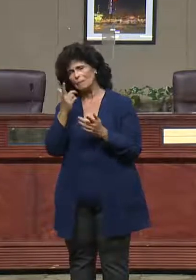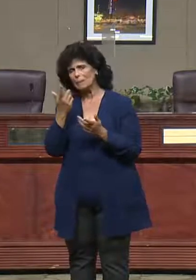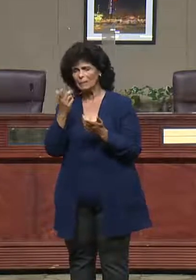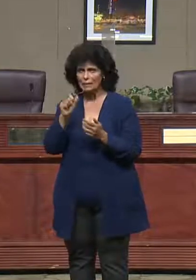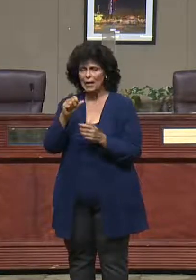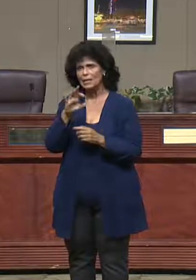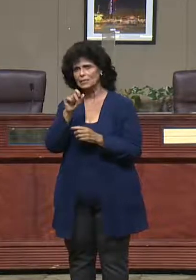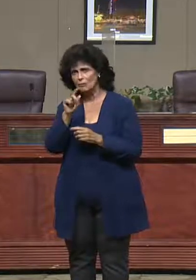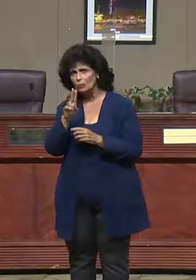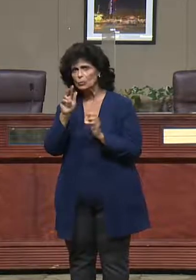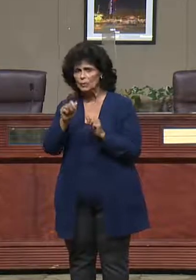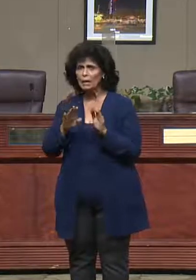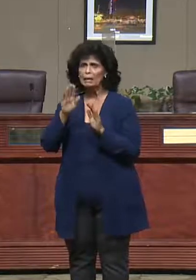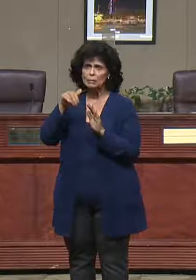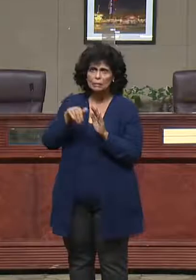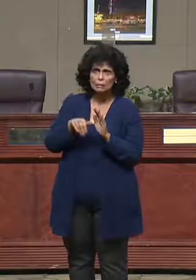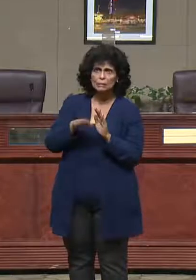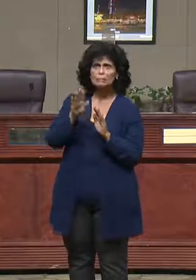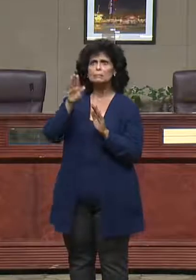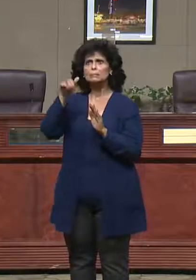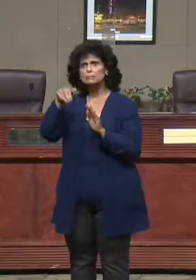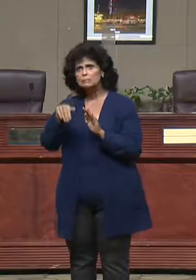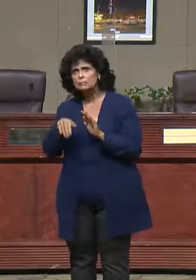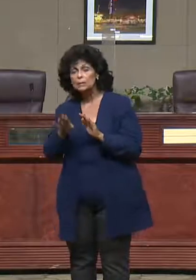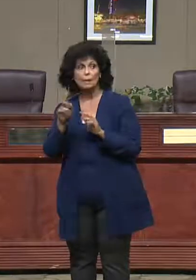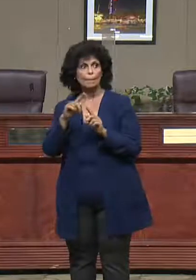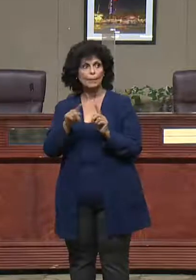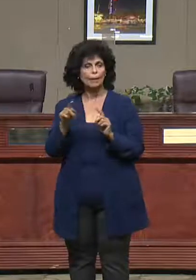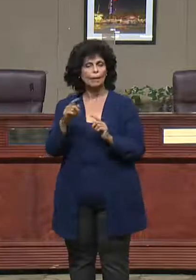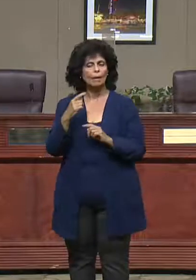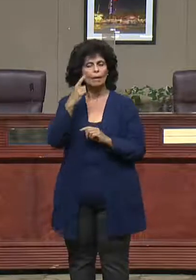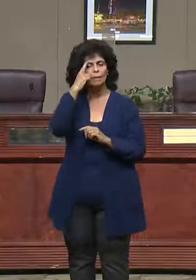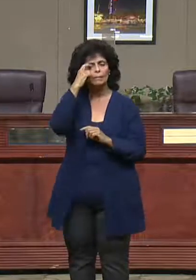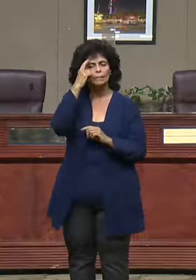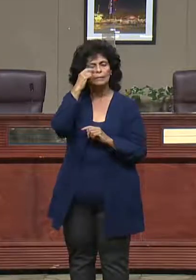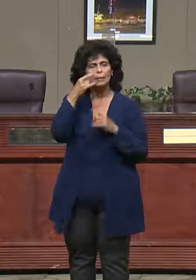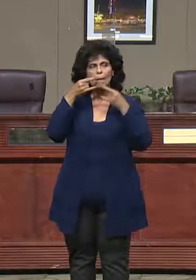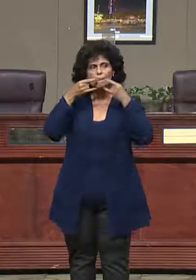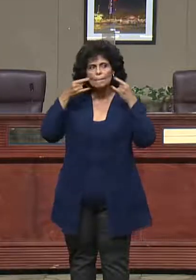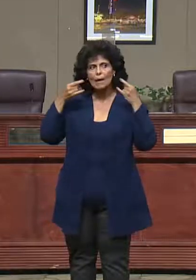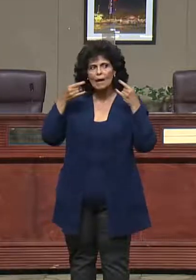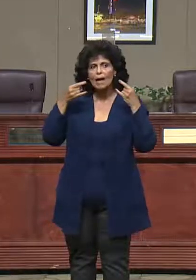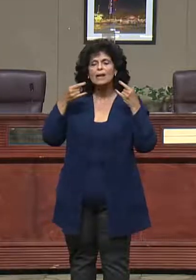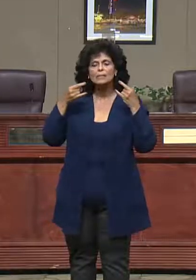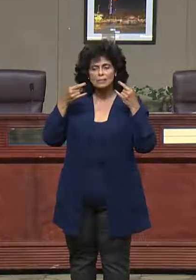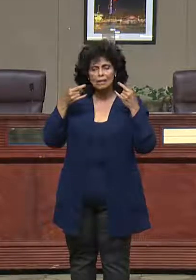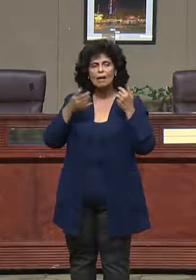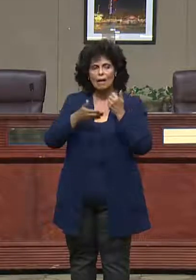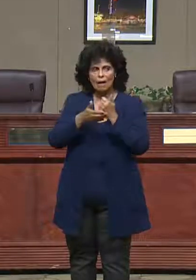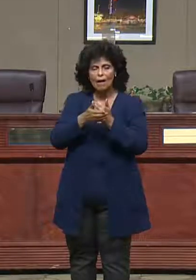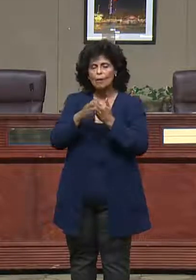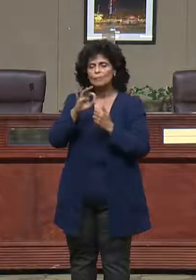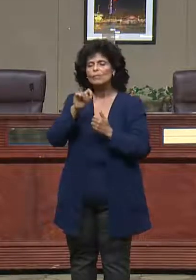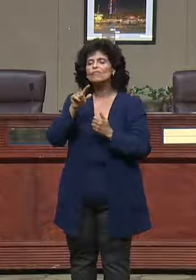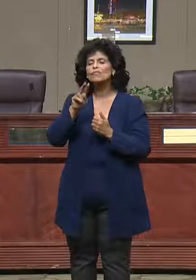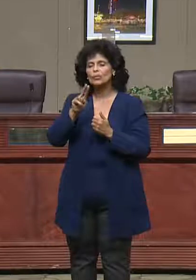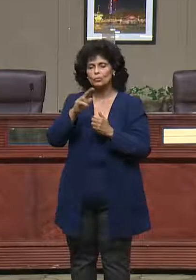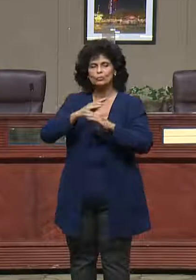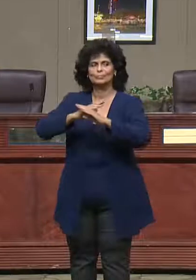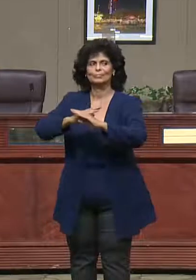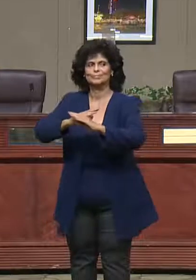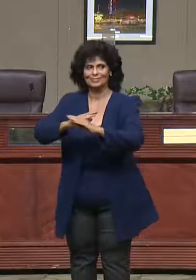impact in flu transmission as well. So it is important to continue to wear your mask. And please do not trust the vaccine